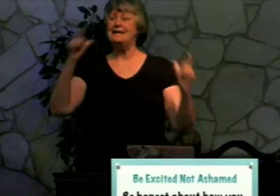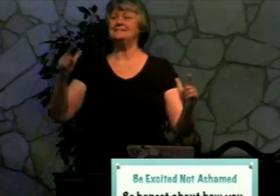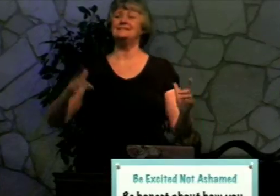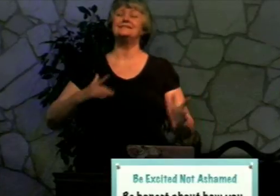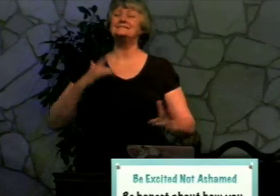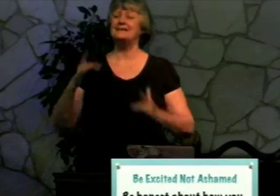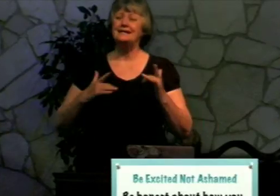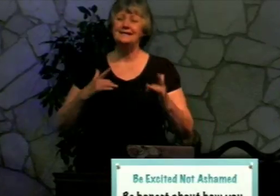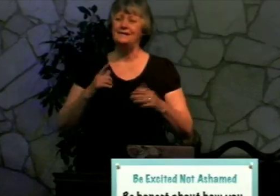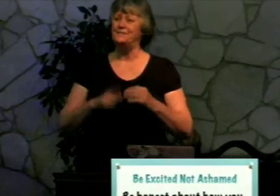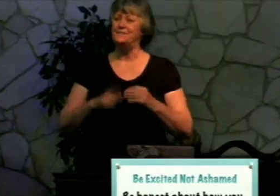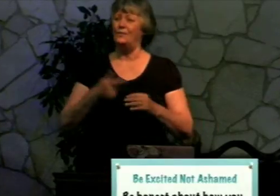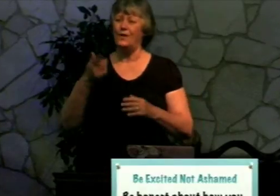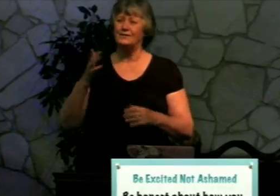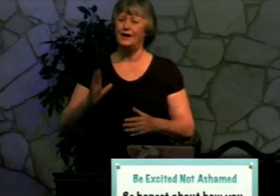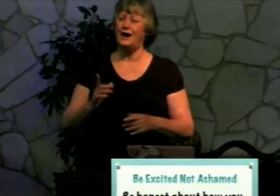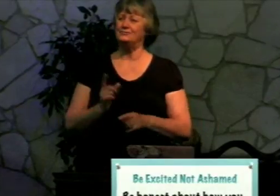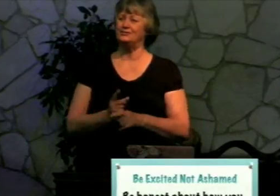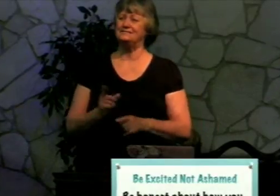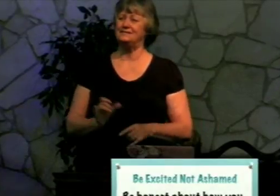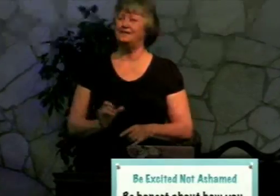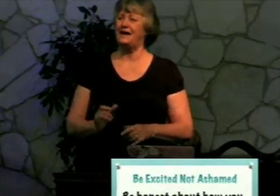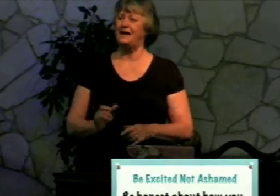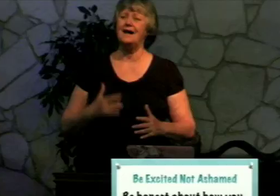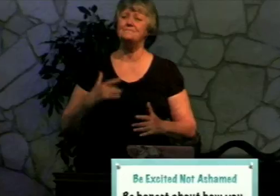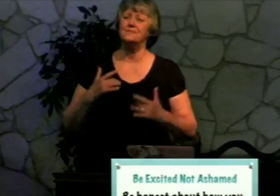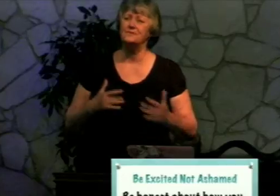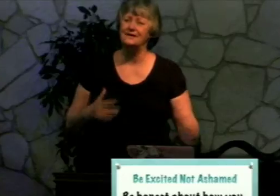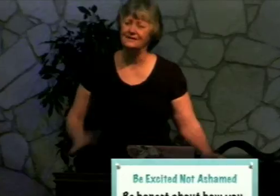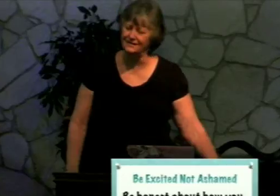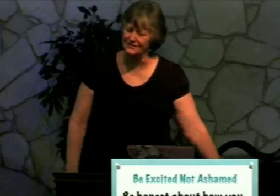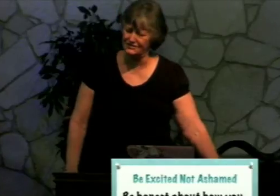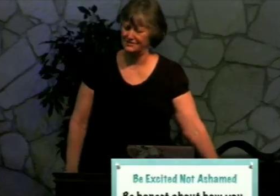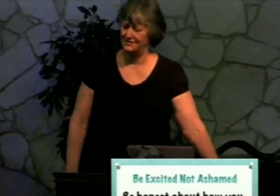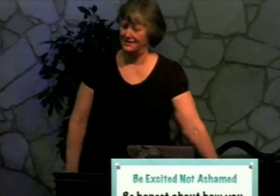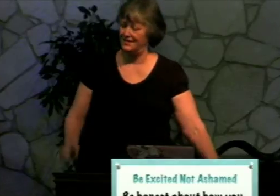amazed and excited about what God just did. I'm thrilled